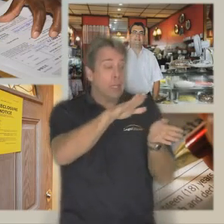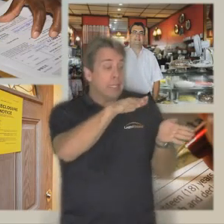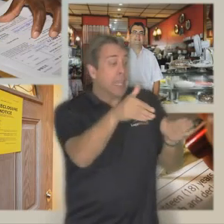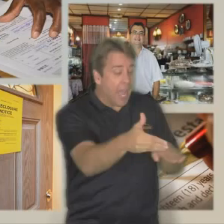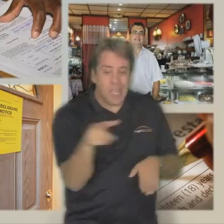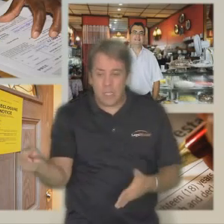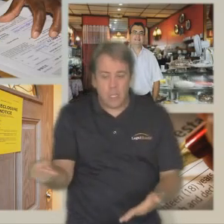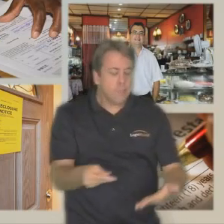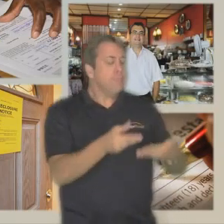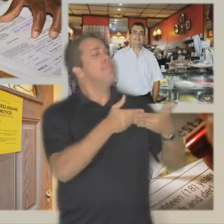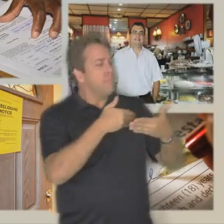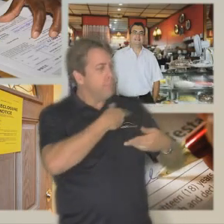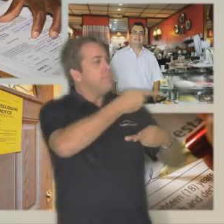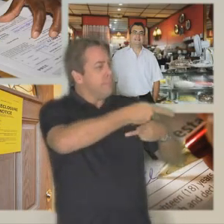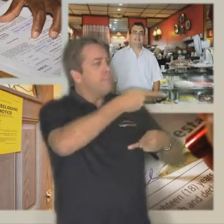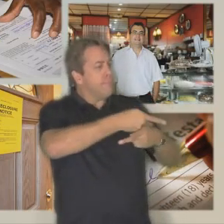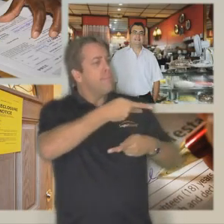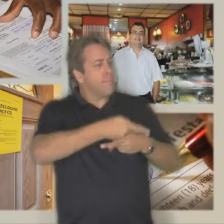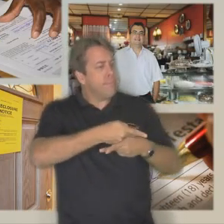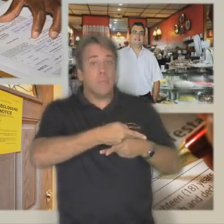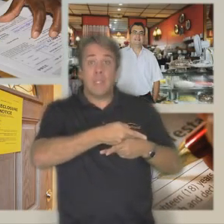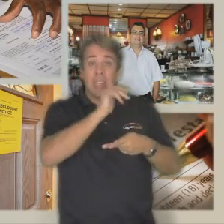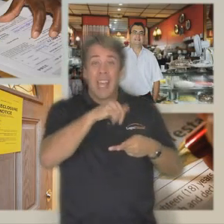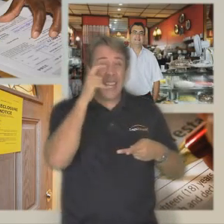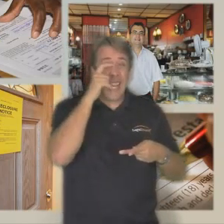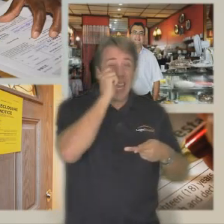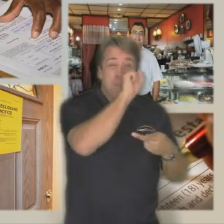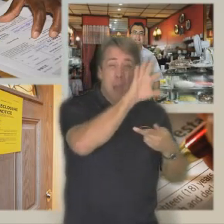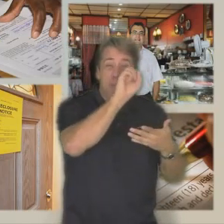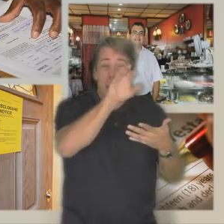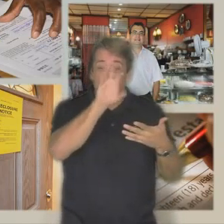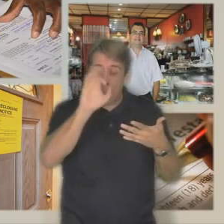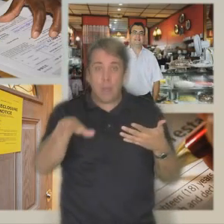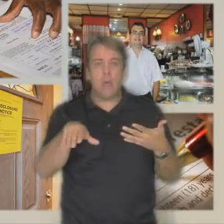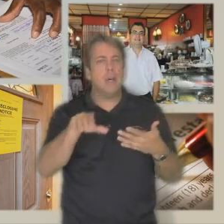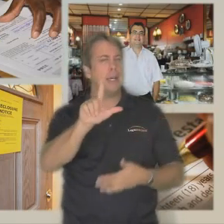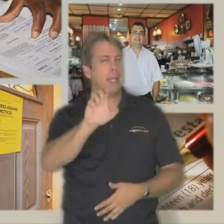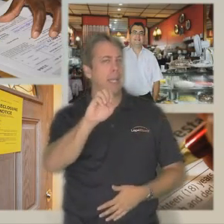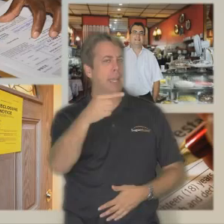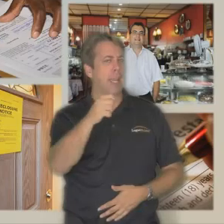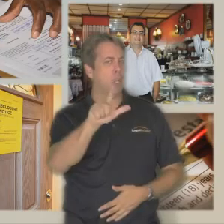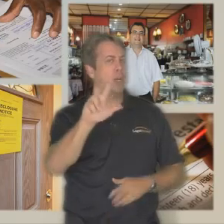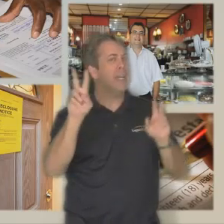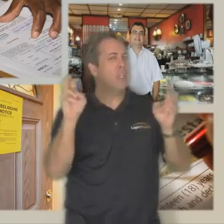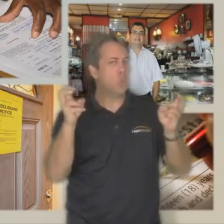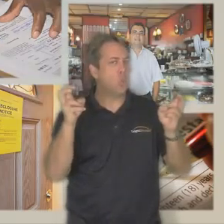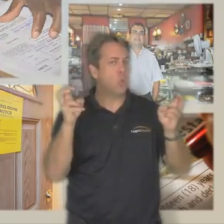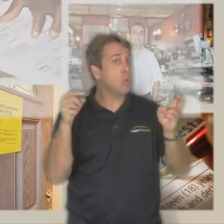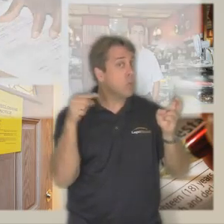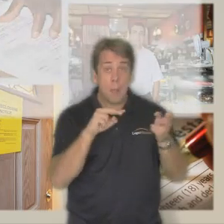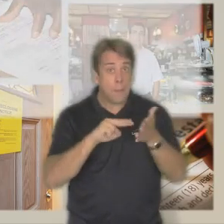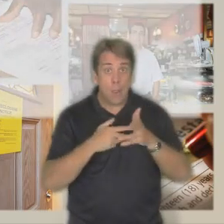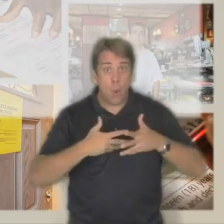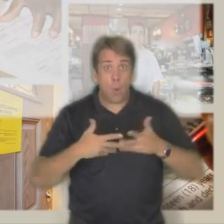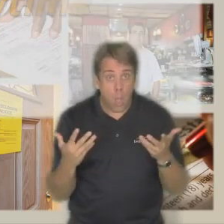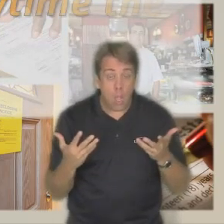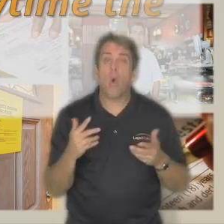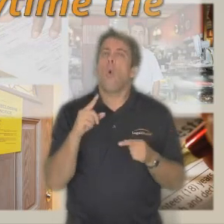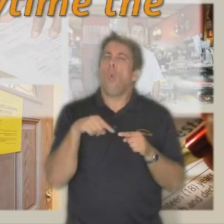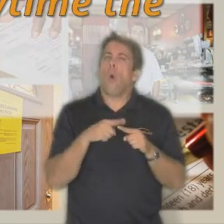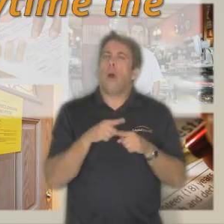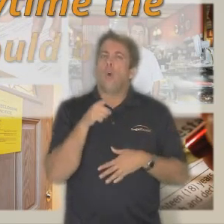you cared, just in case. All of these are legal issues. So what do we mean by a legal issue? We